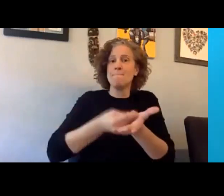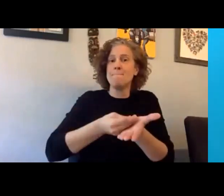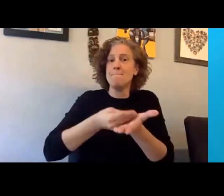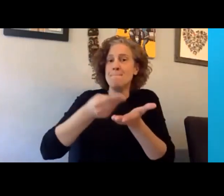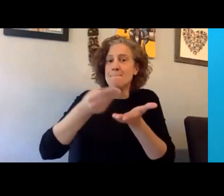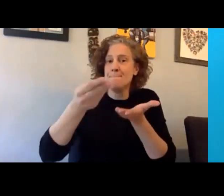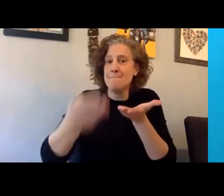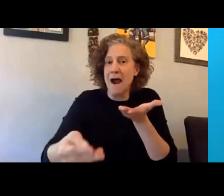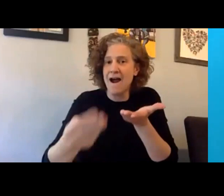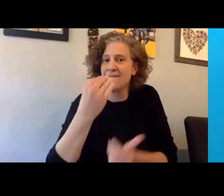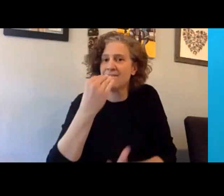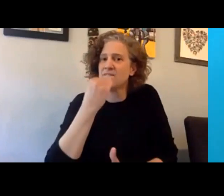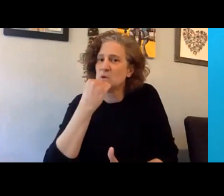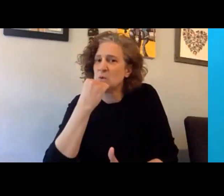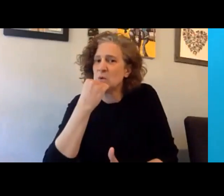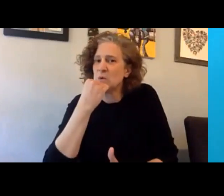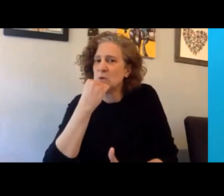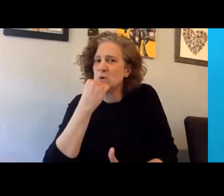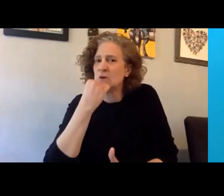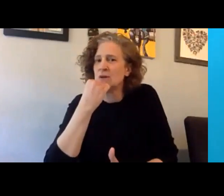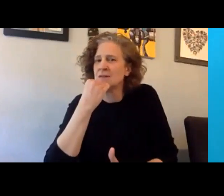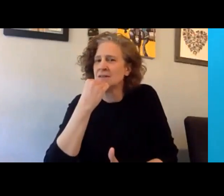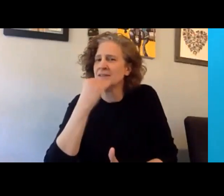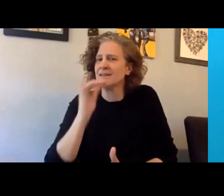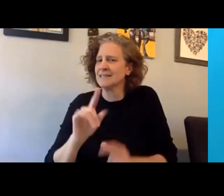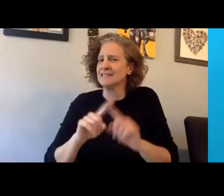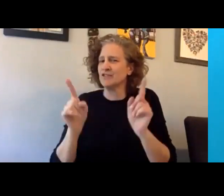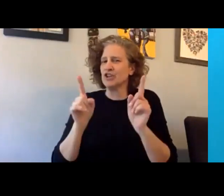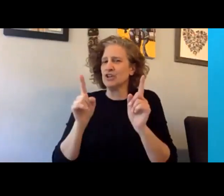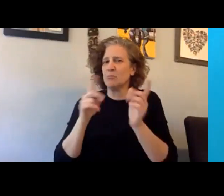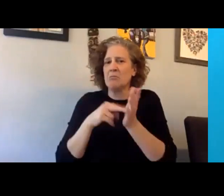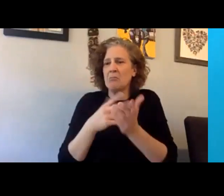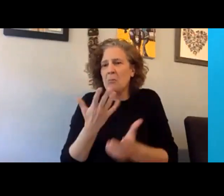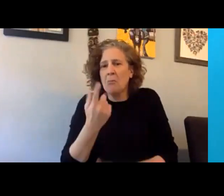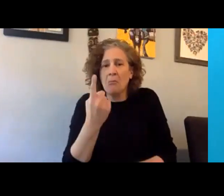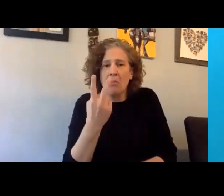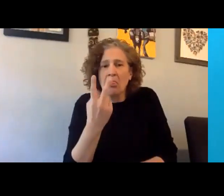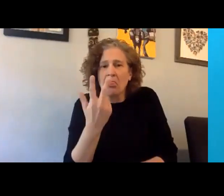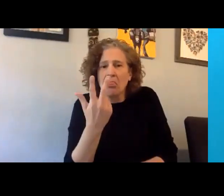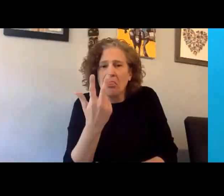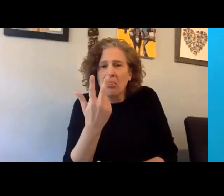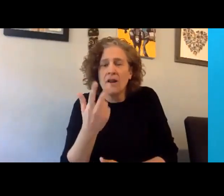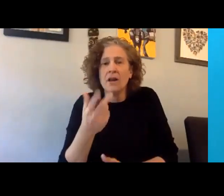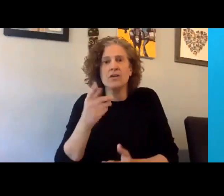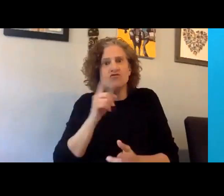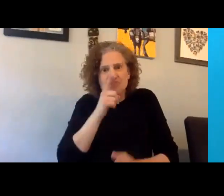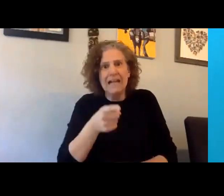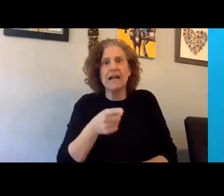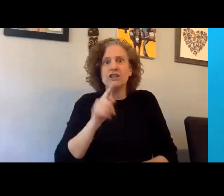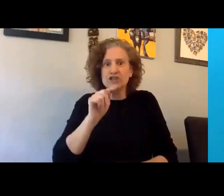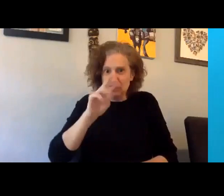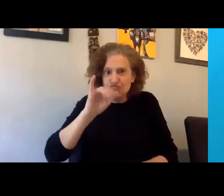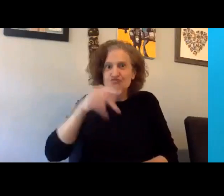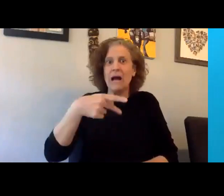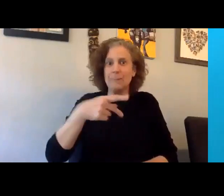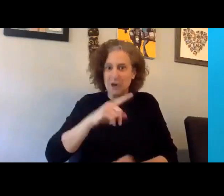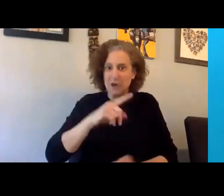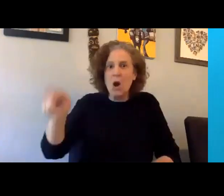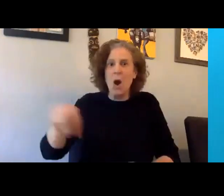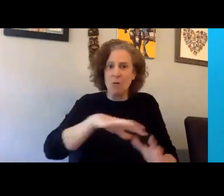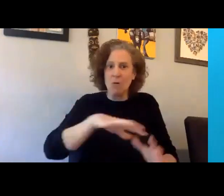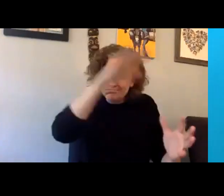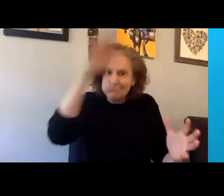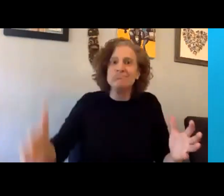and I'm going to buy food. There's a difference there. If I'm just going for a couple of